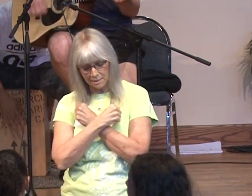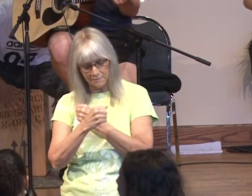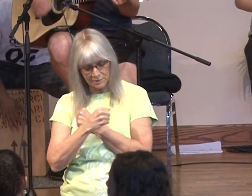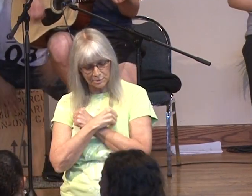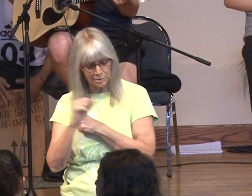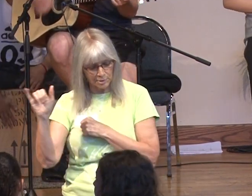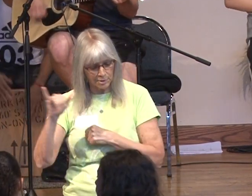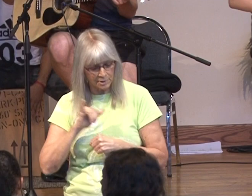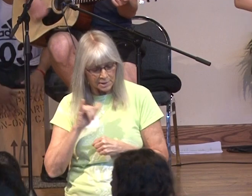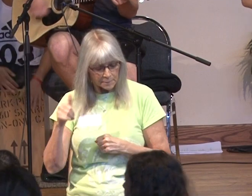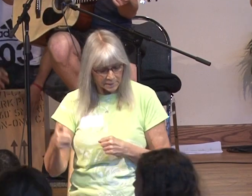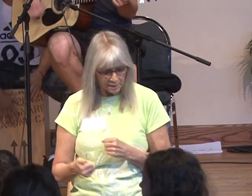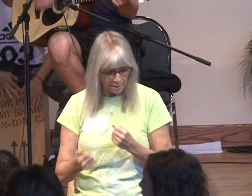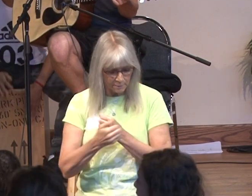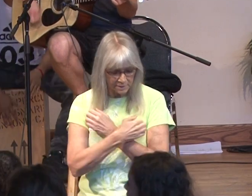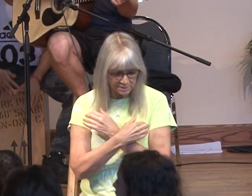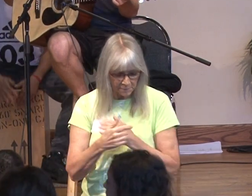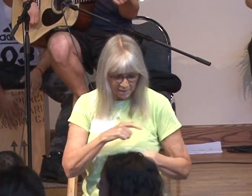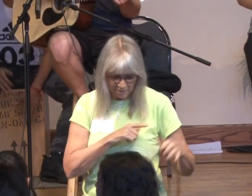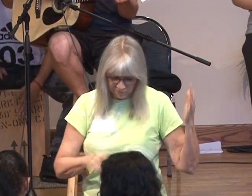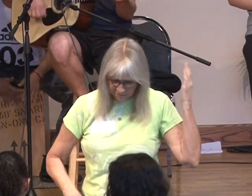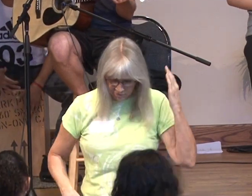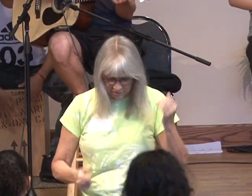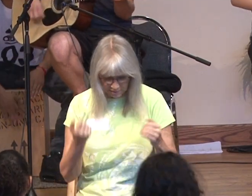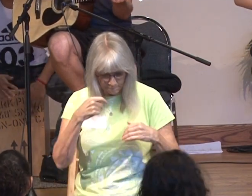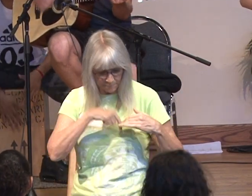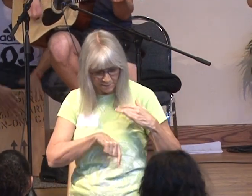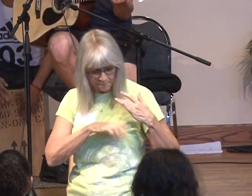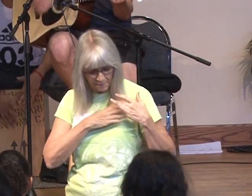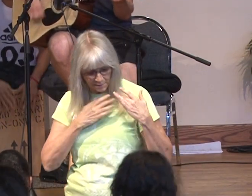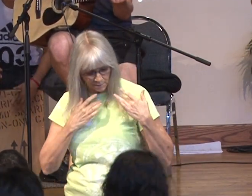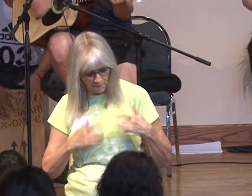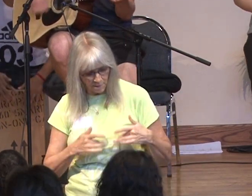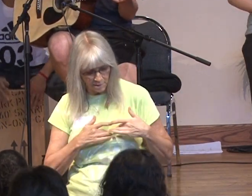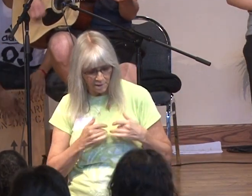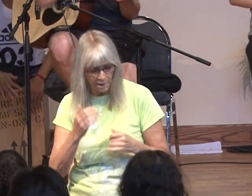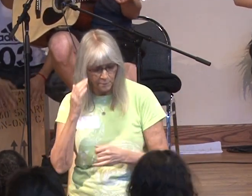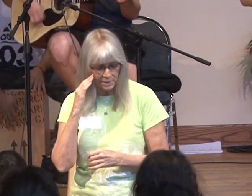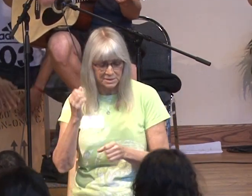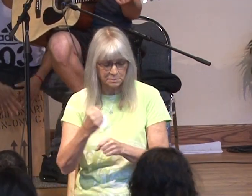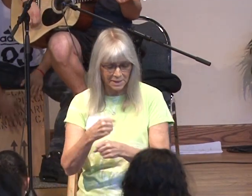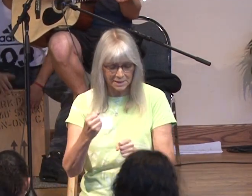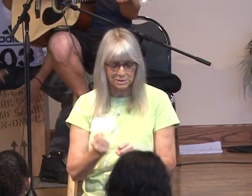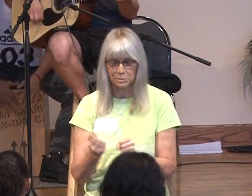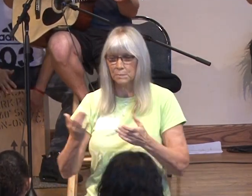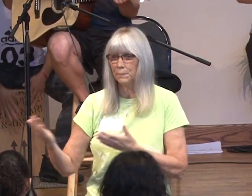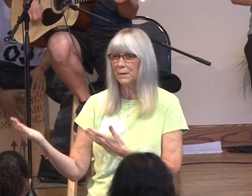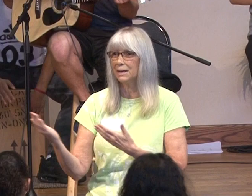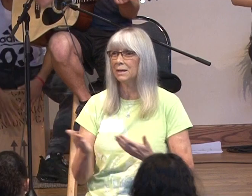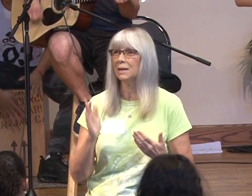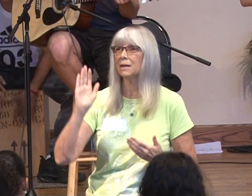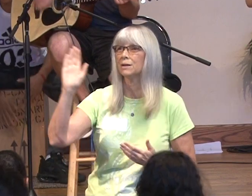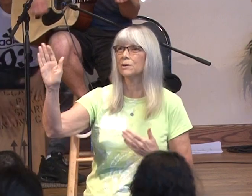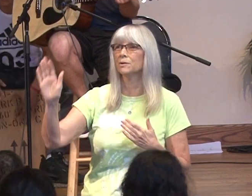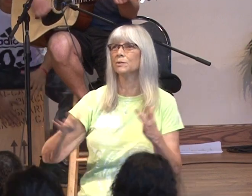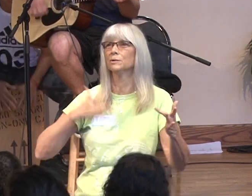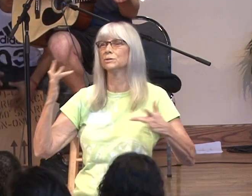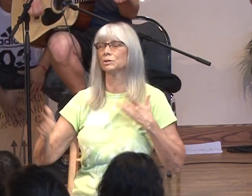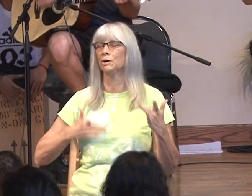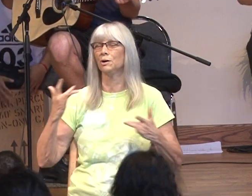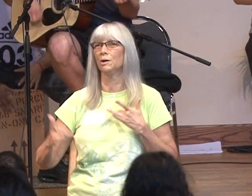I love you, Lord. Cause I was made unique in your heart. I was made to bring